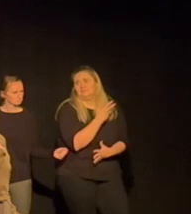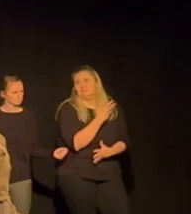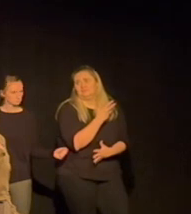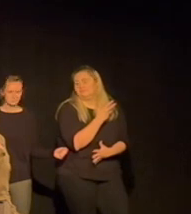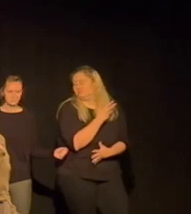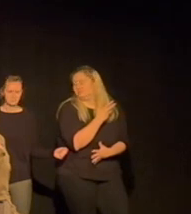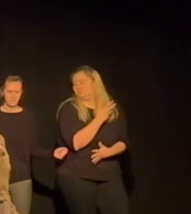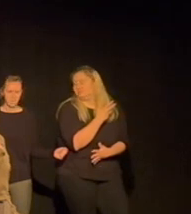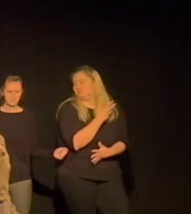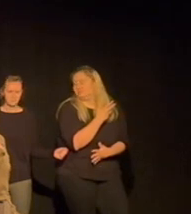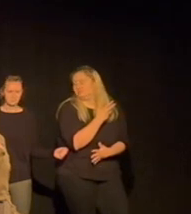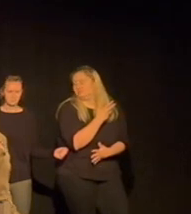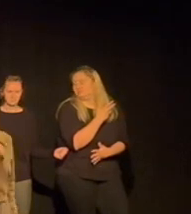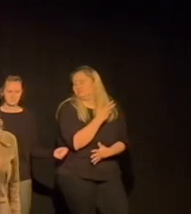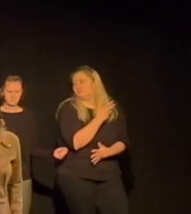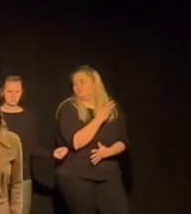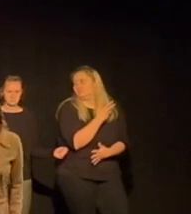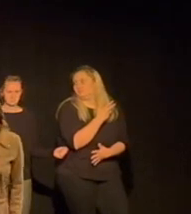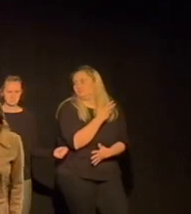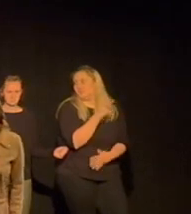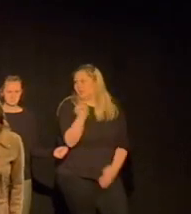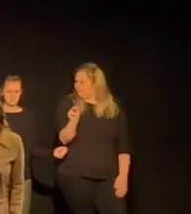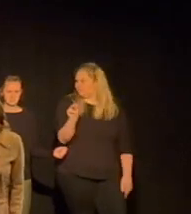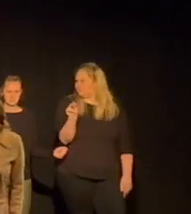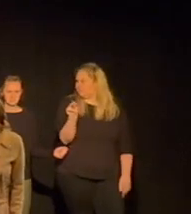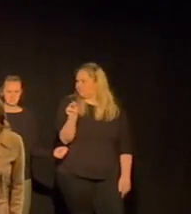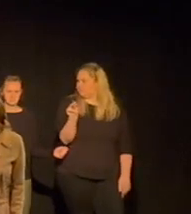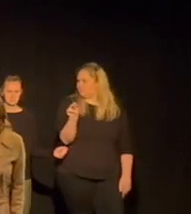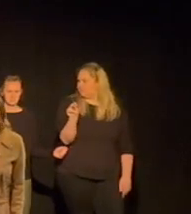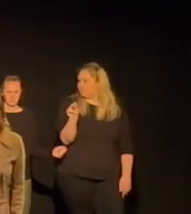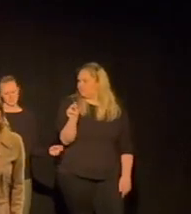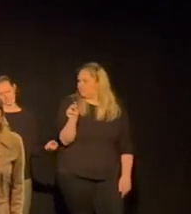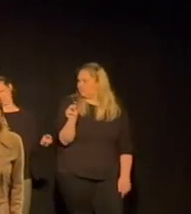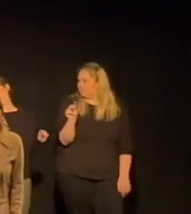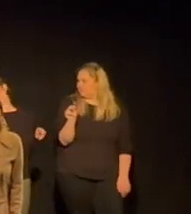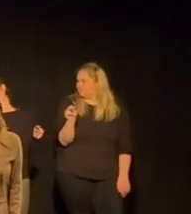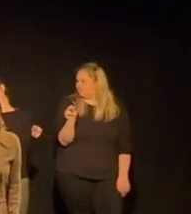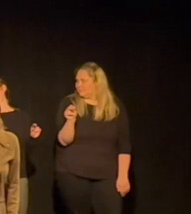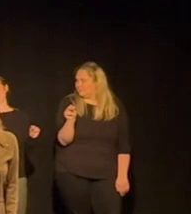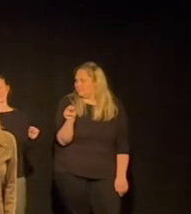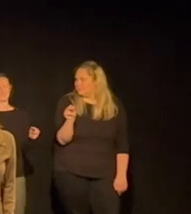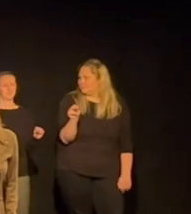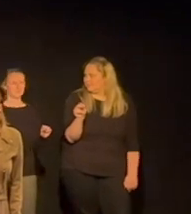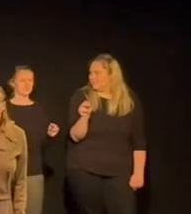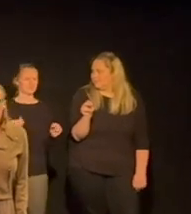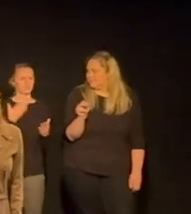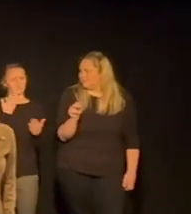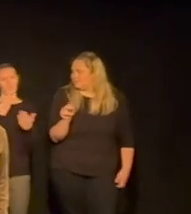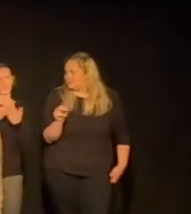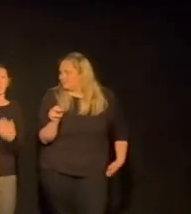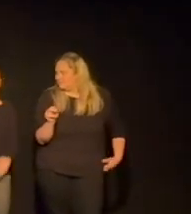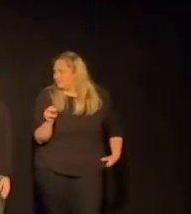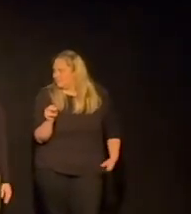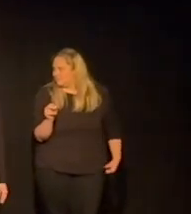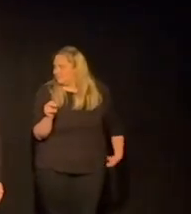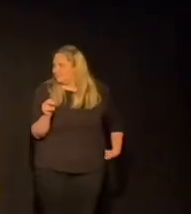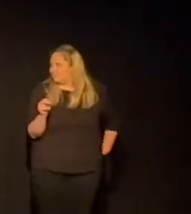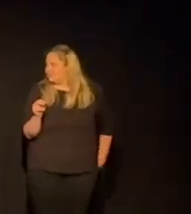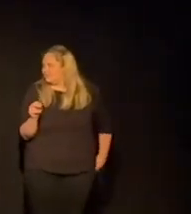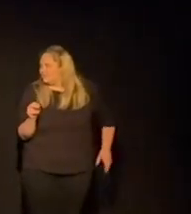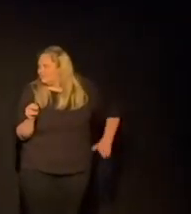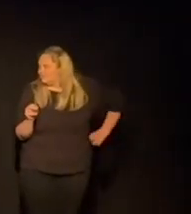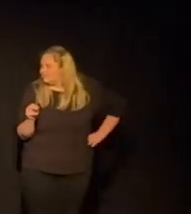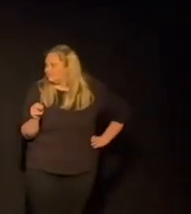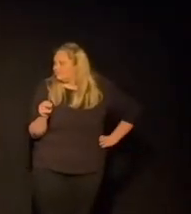No. No? Oh, what good would wondering do? I'm not dung